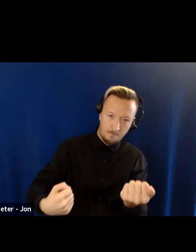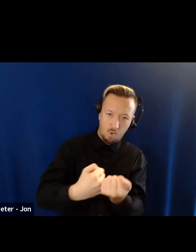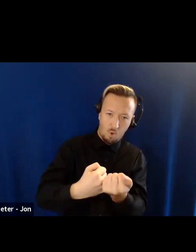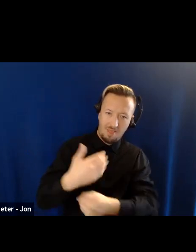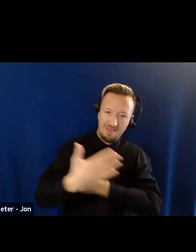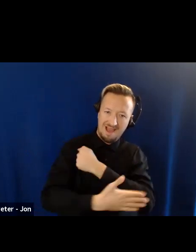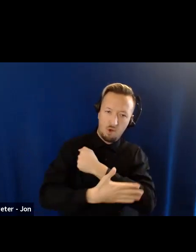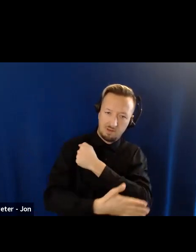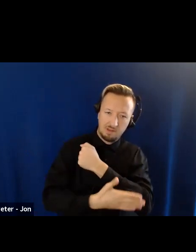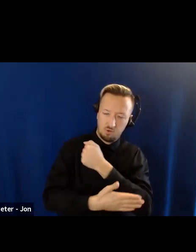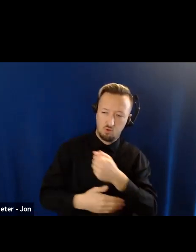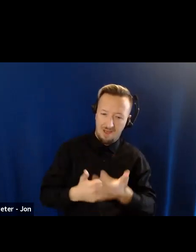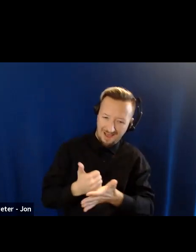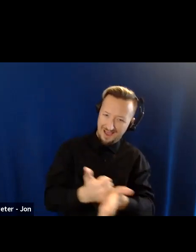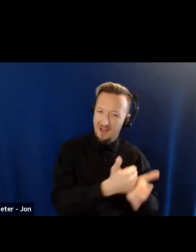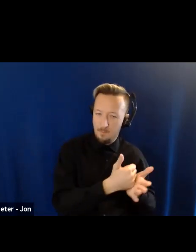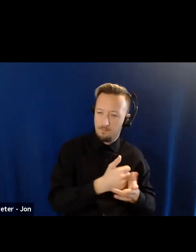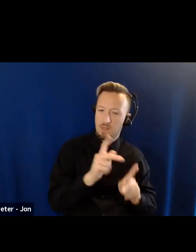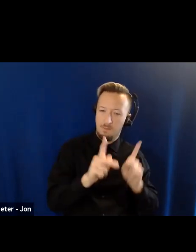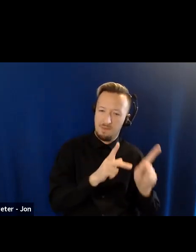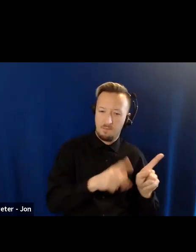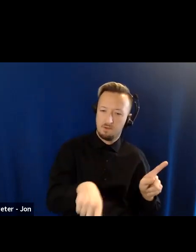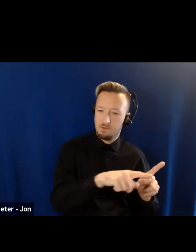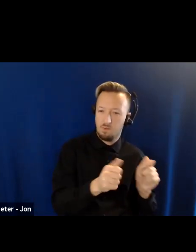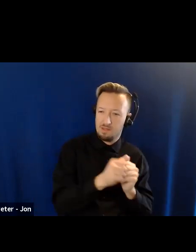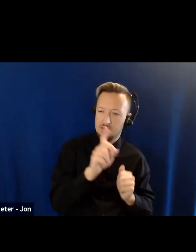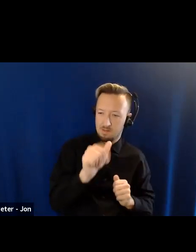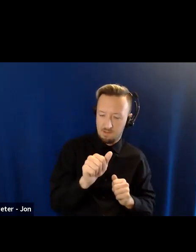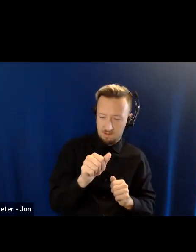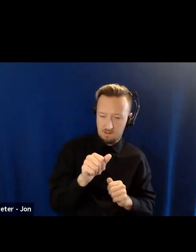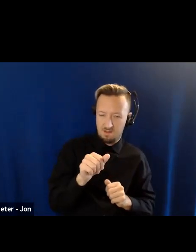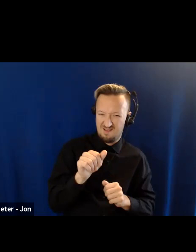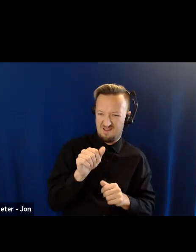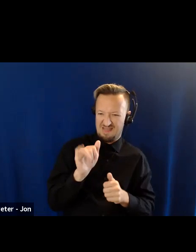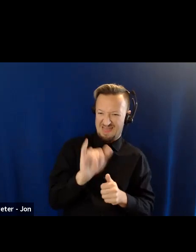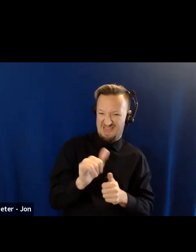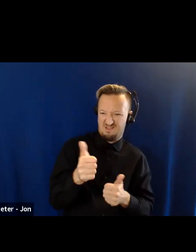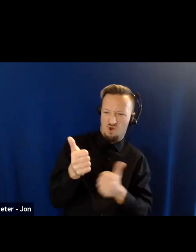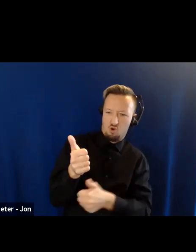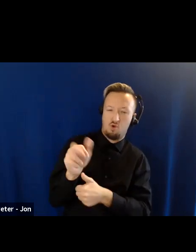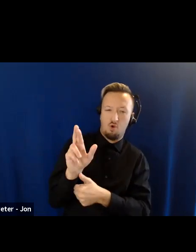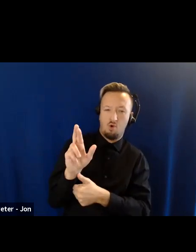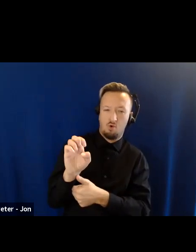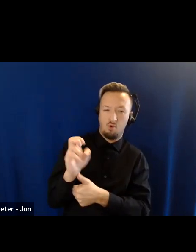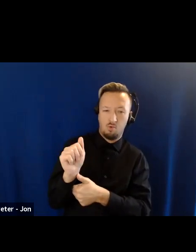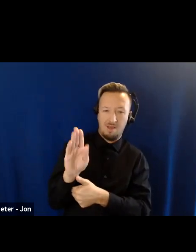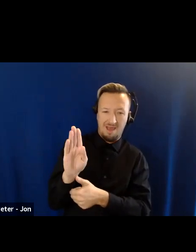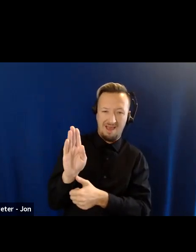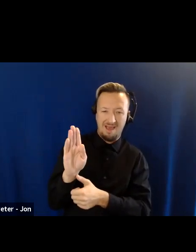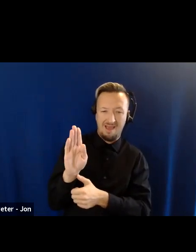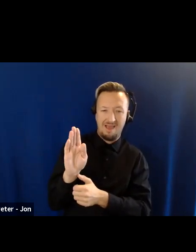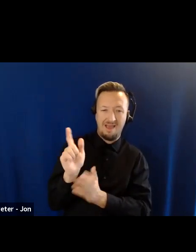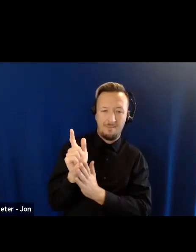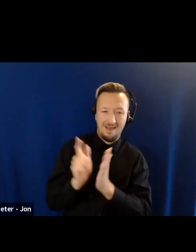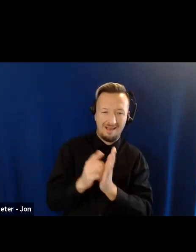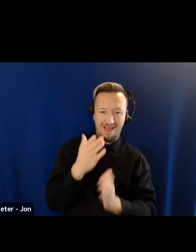obligations to people with disabilities under the Rehabilitation Act and the Americans with Disabilities Act.